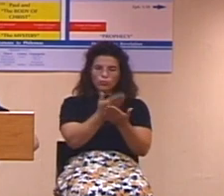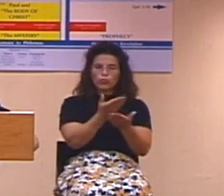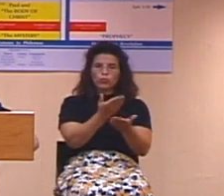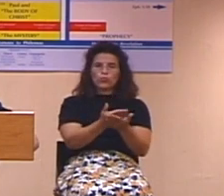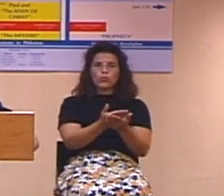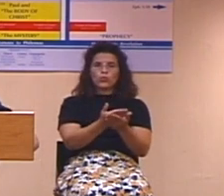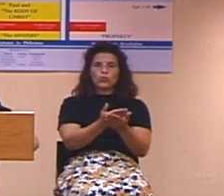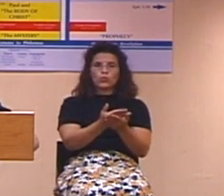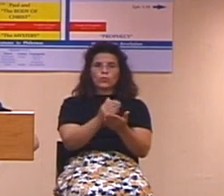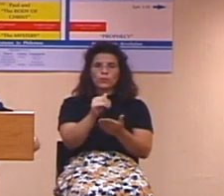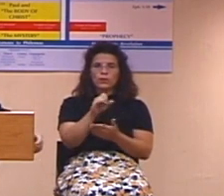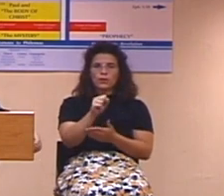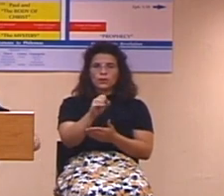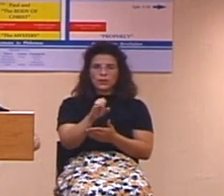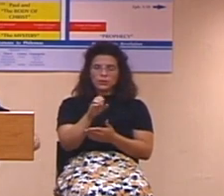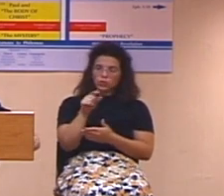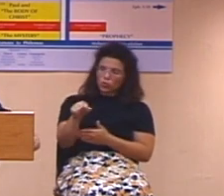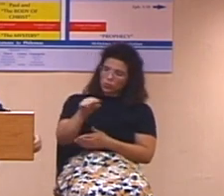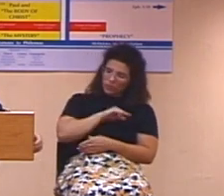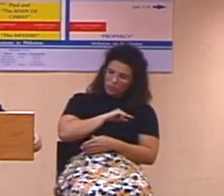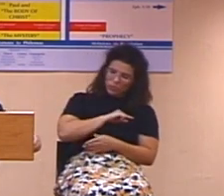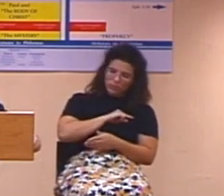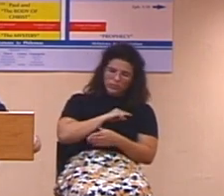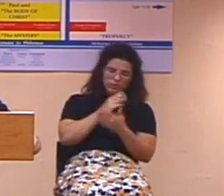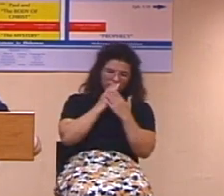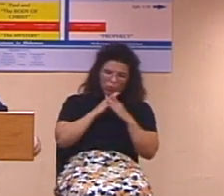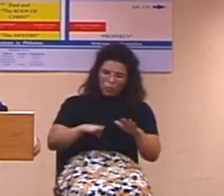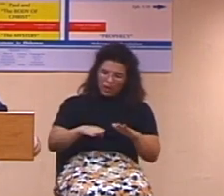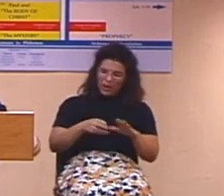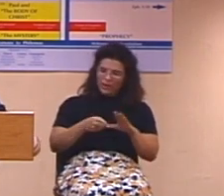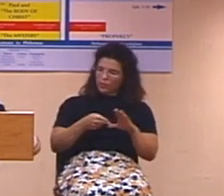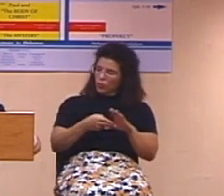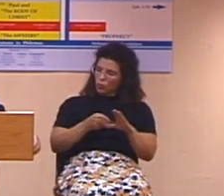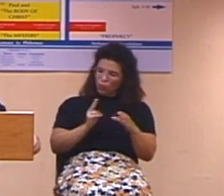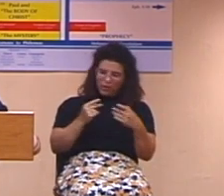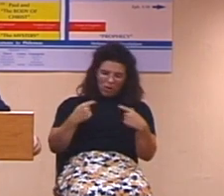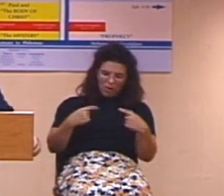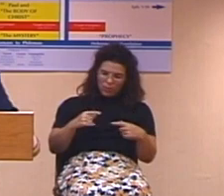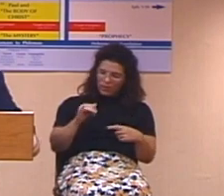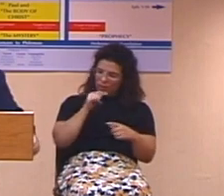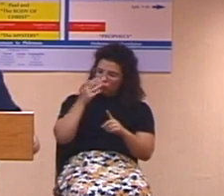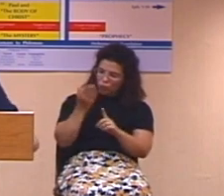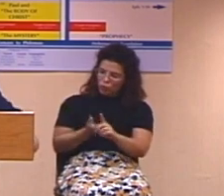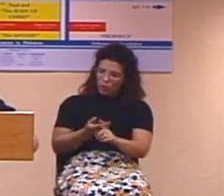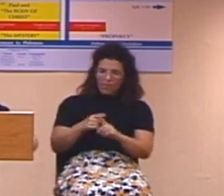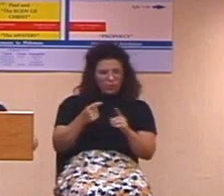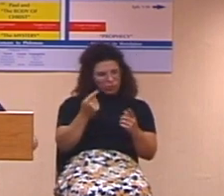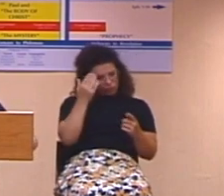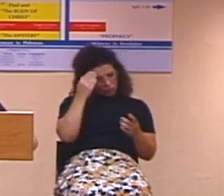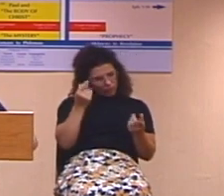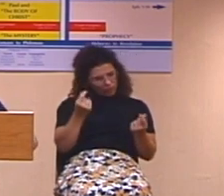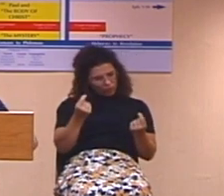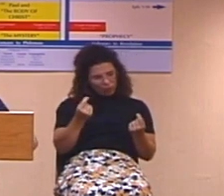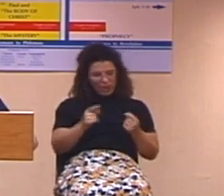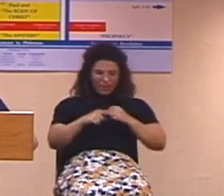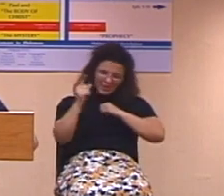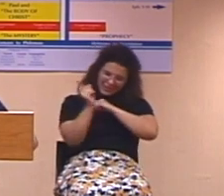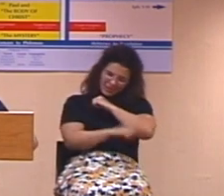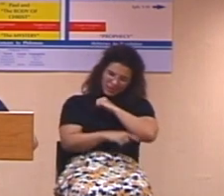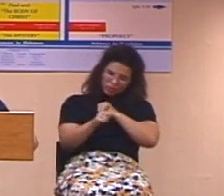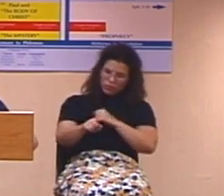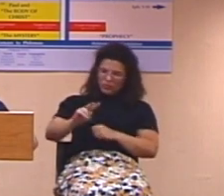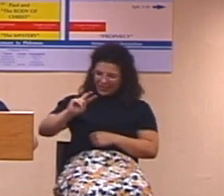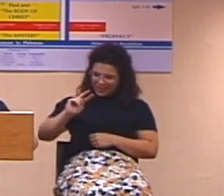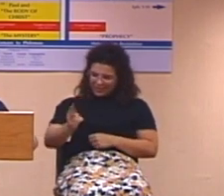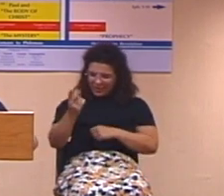You're guilty. Be quiet. Quit arguing. That's who you are. But you know what I'm going to do? I'm going to sentence you to a